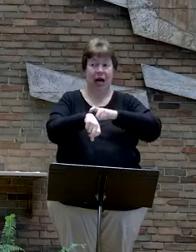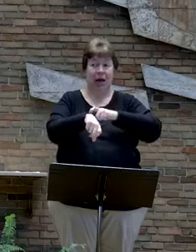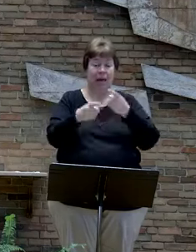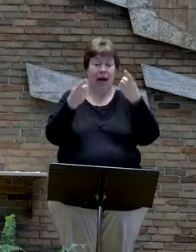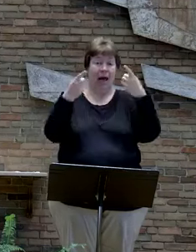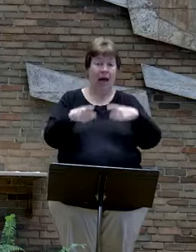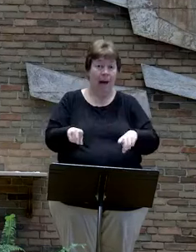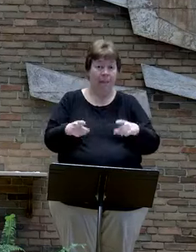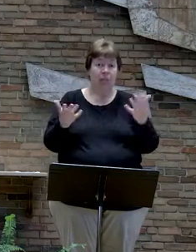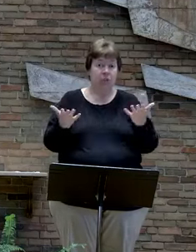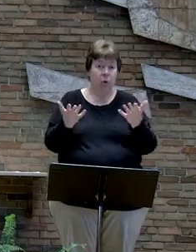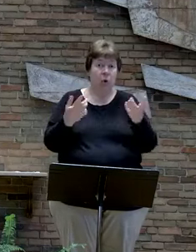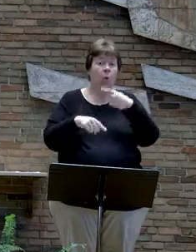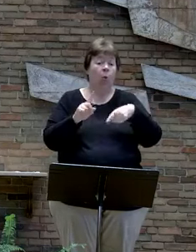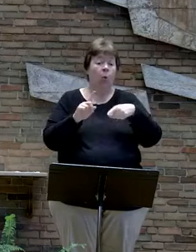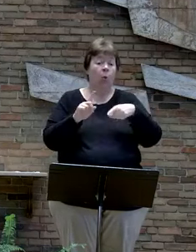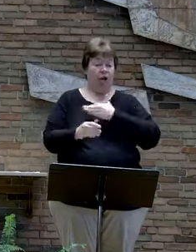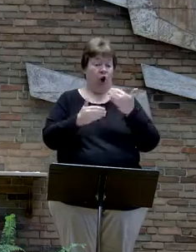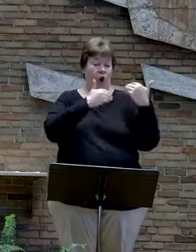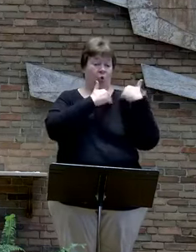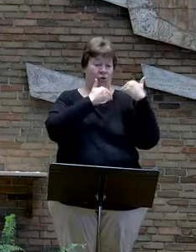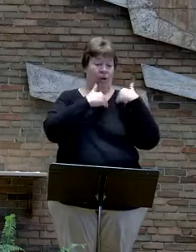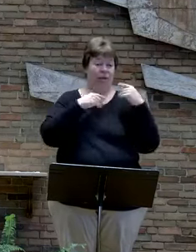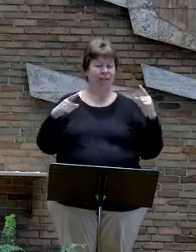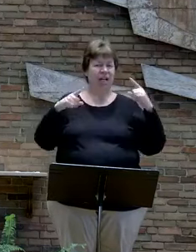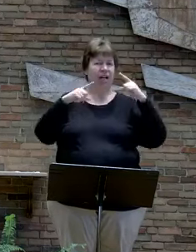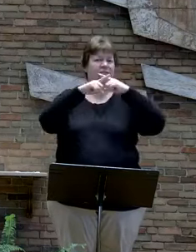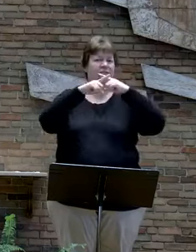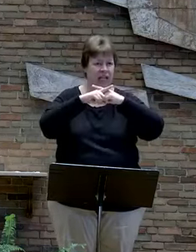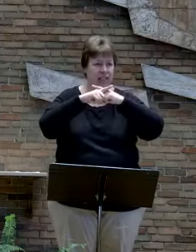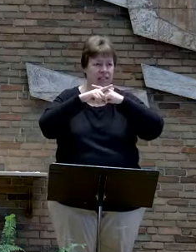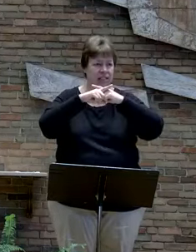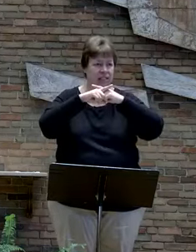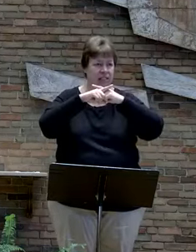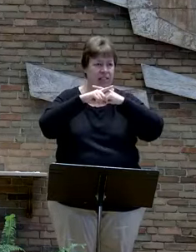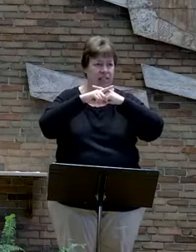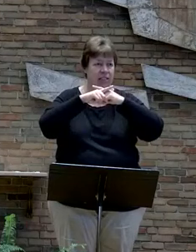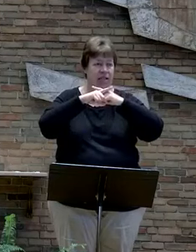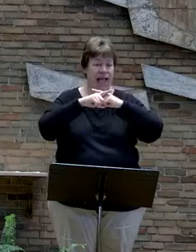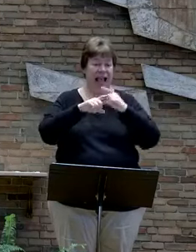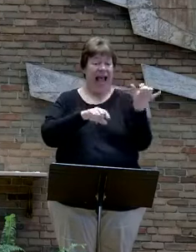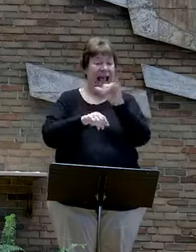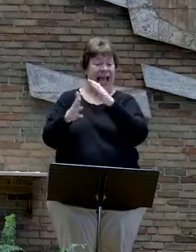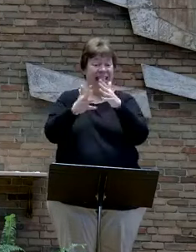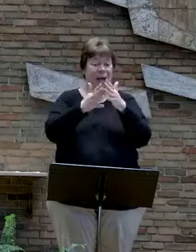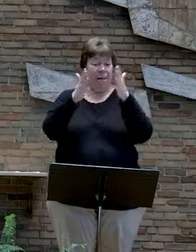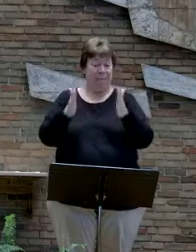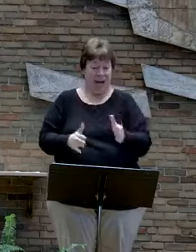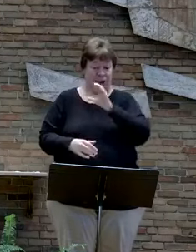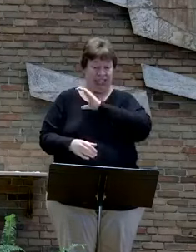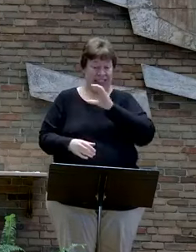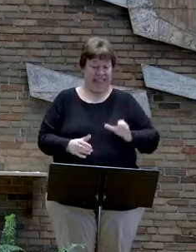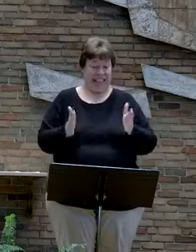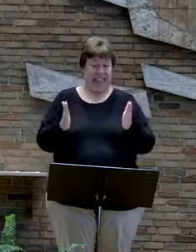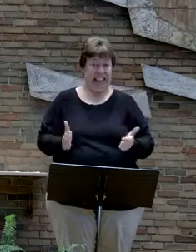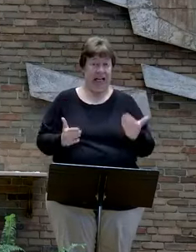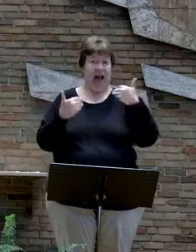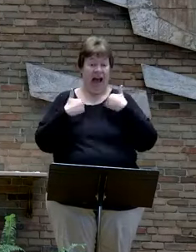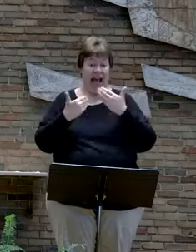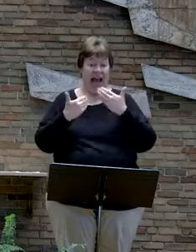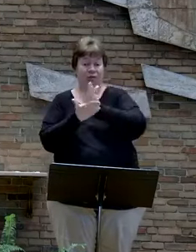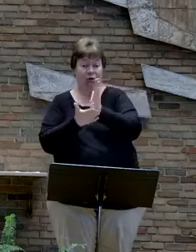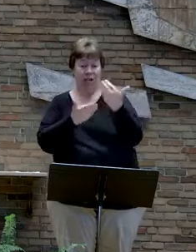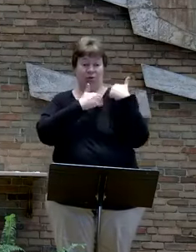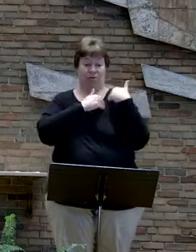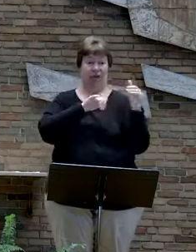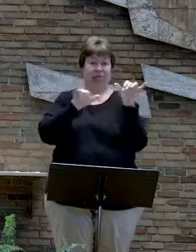The difficult time, though, comes when our responsibilities seem to conflict. You see, as an American citizen, I have certain rights and responsibilities